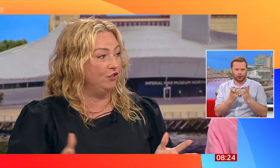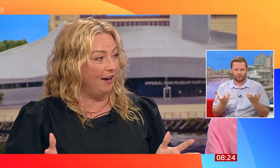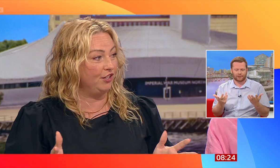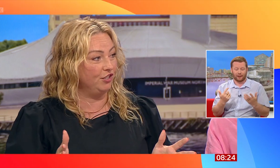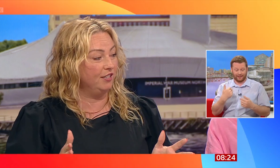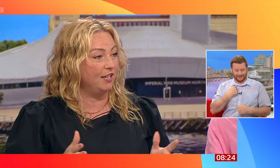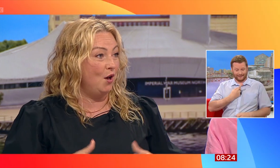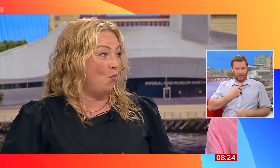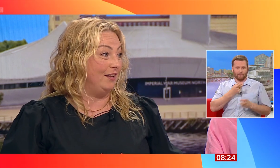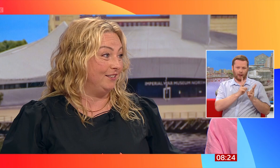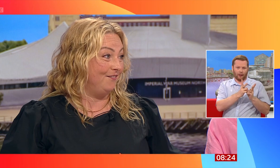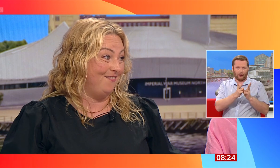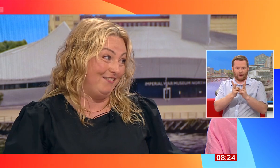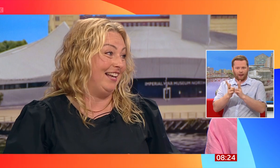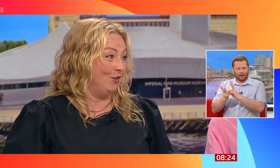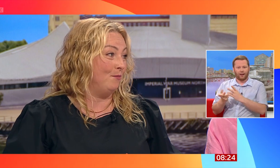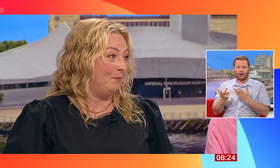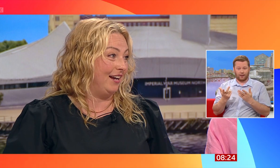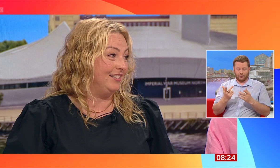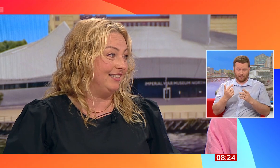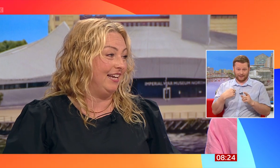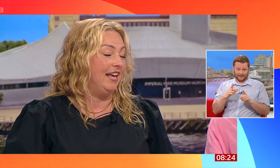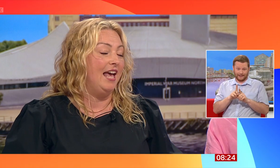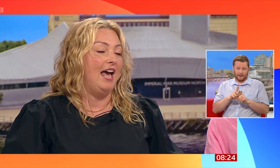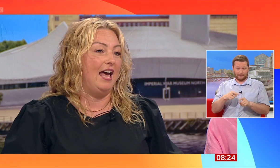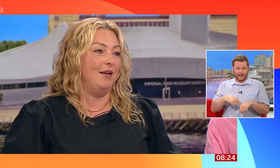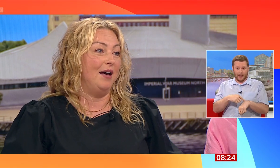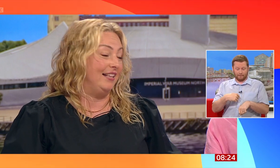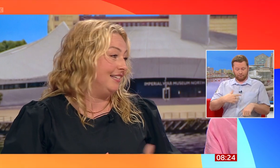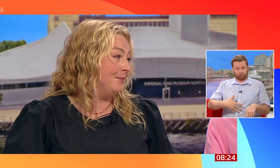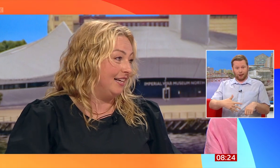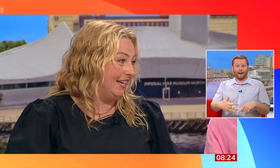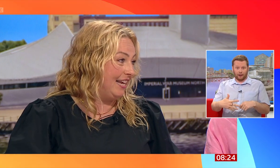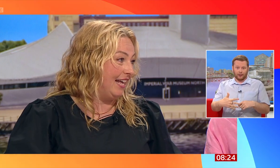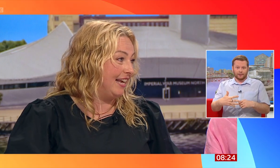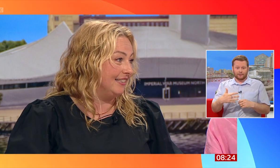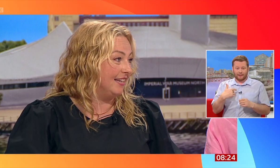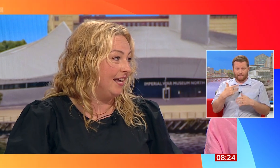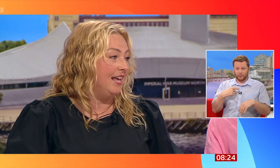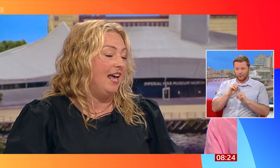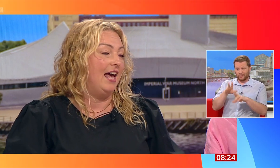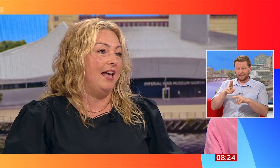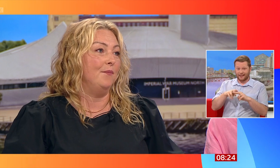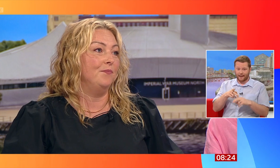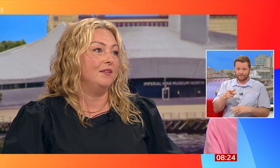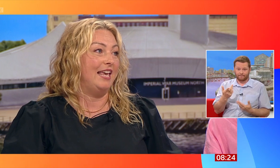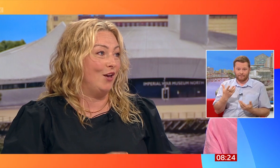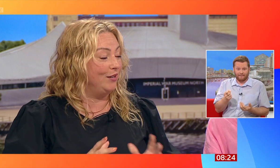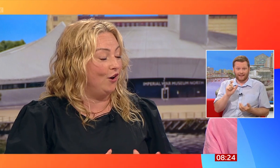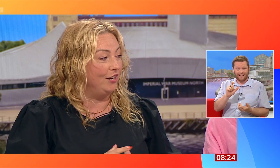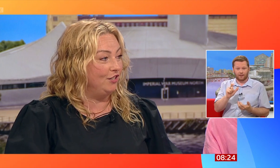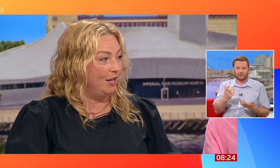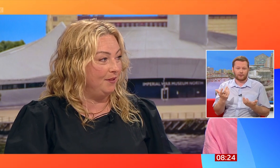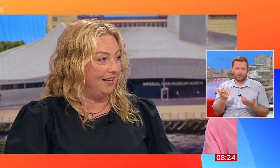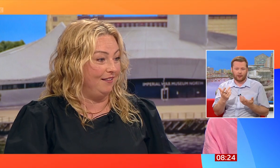those interactions whilst very late on in my pregnancy. Had to tell my dad that he had cancer. He only